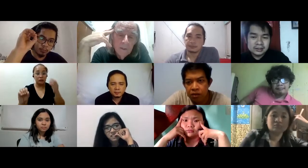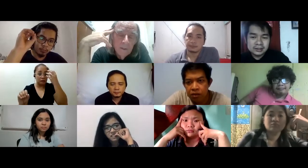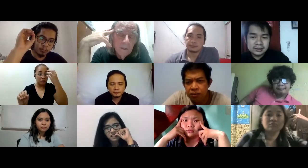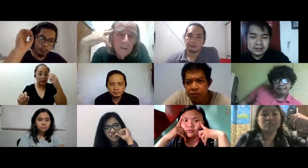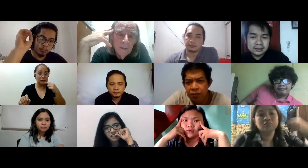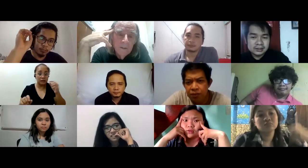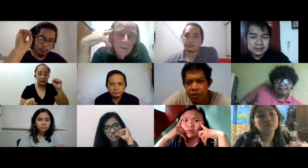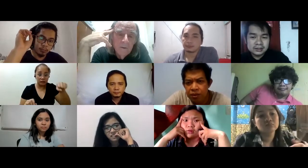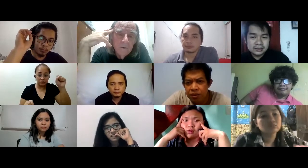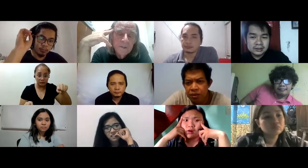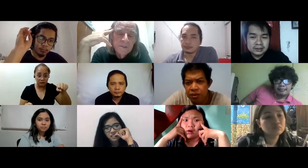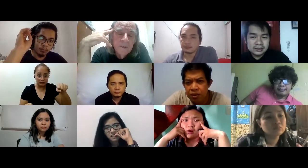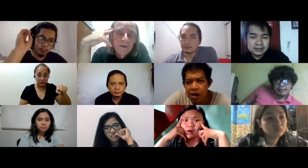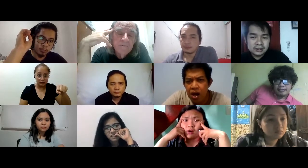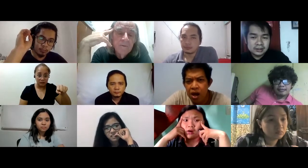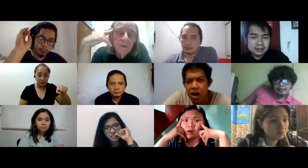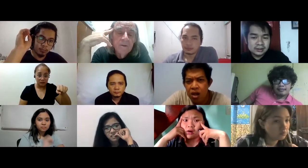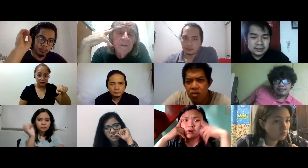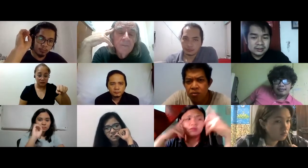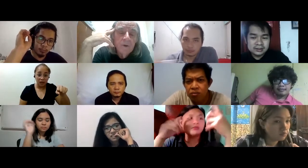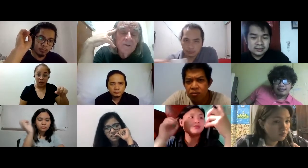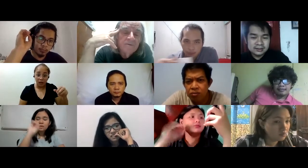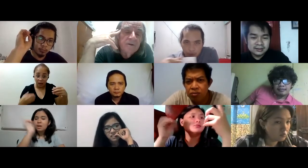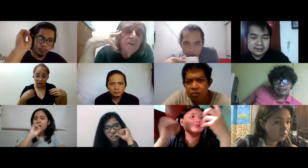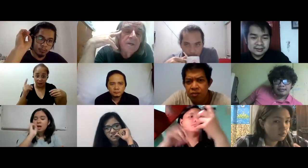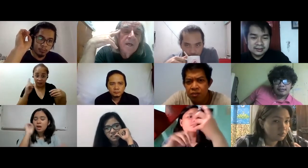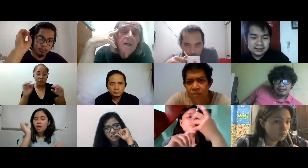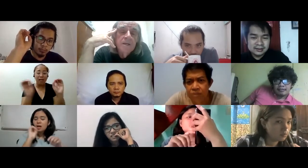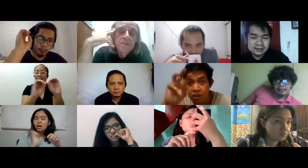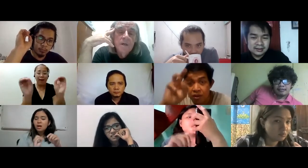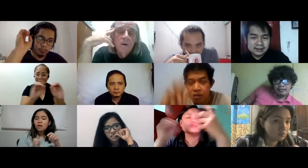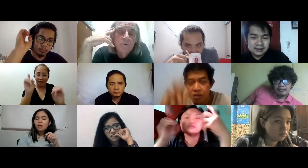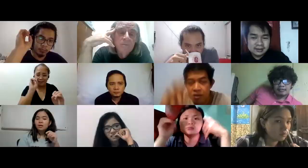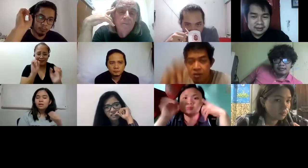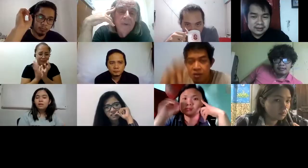yes. No, it wasn't a deaf community in Martha's Vineyard.